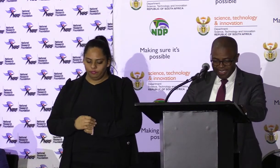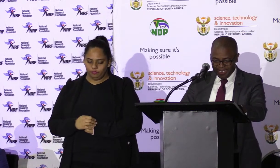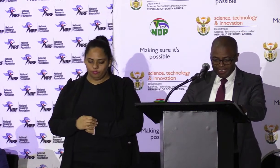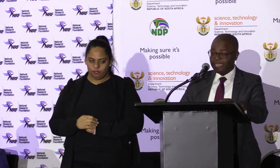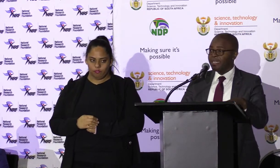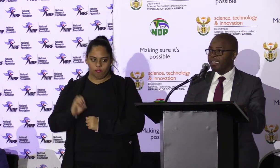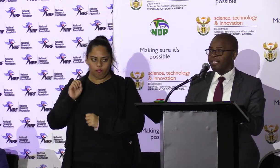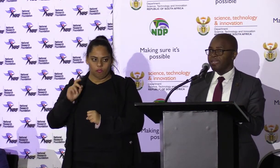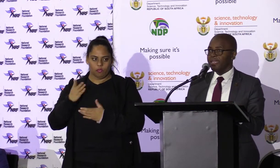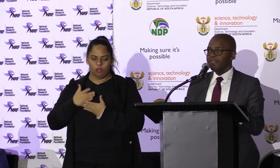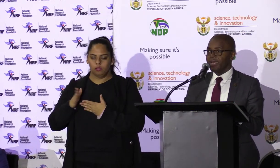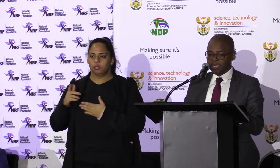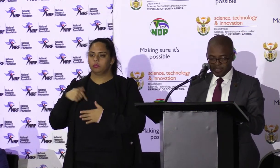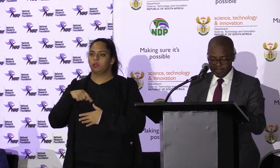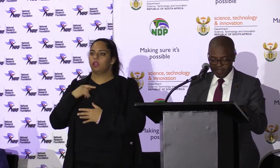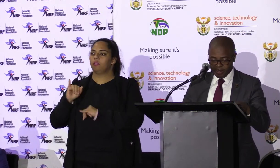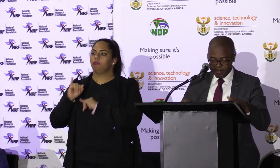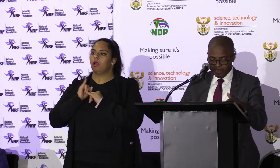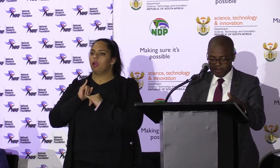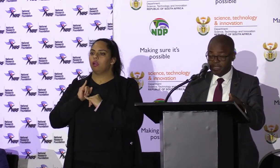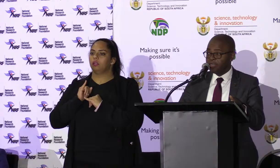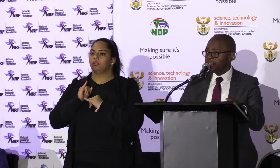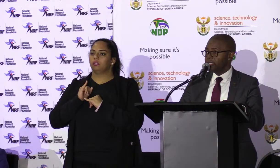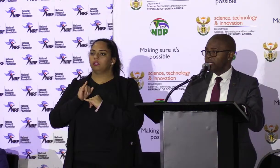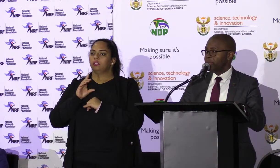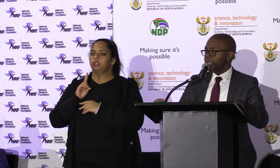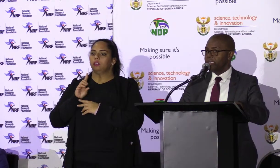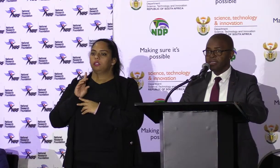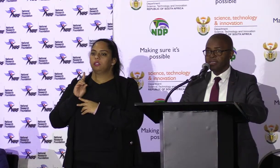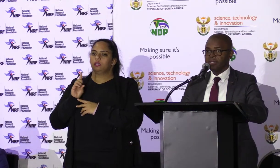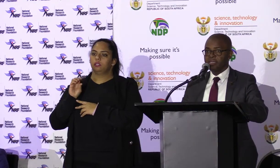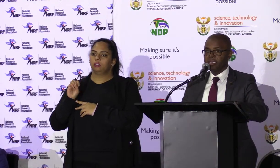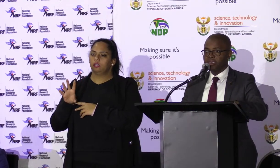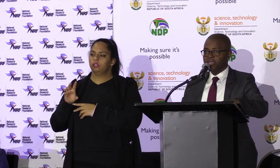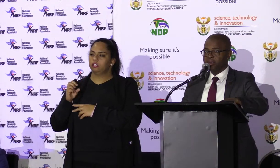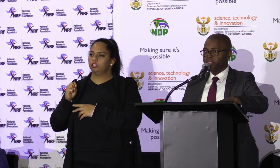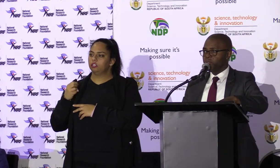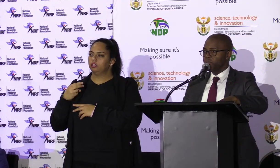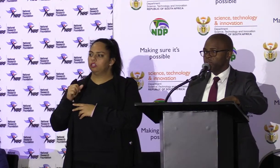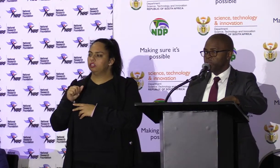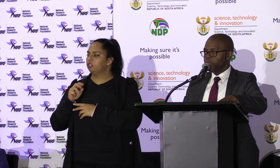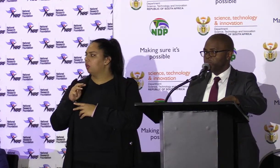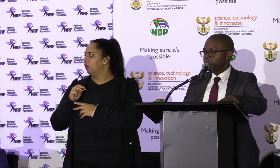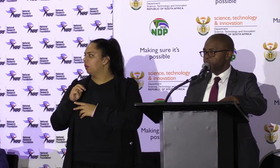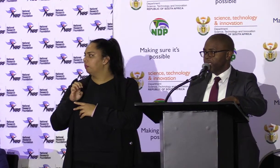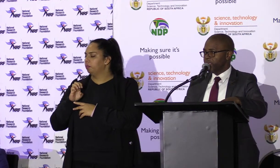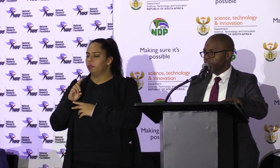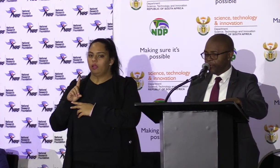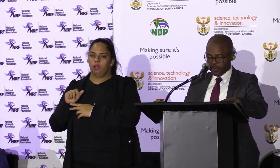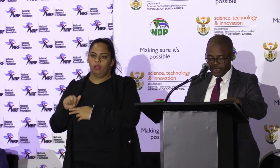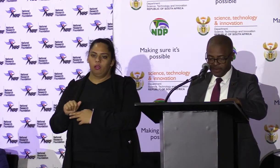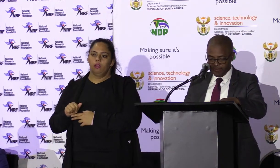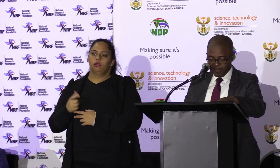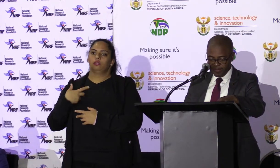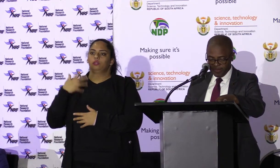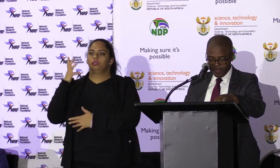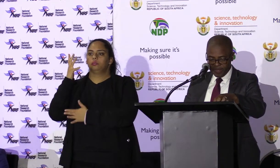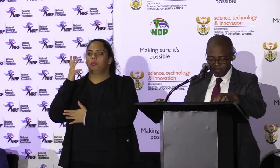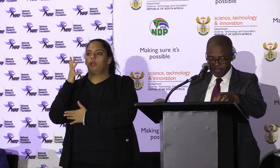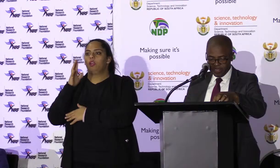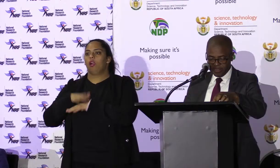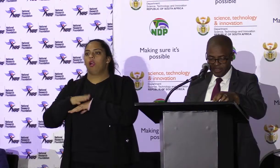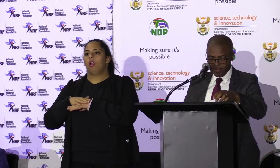So let me then invite DDG Shamila to speak on behalf